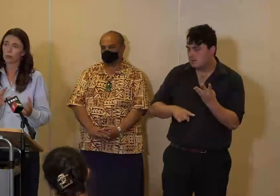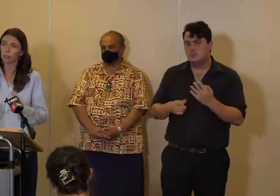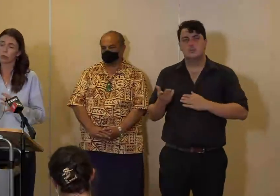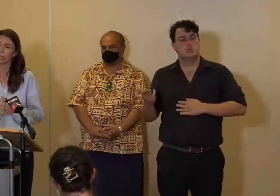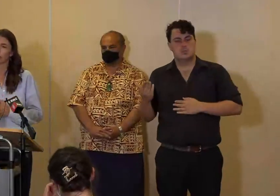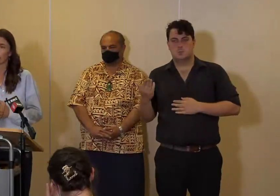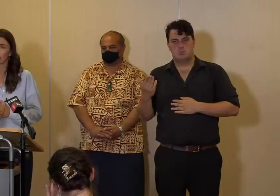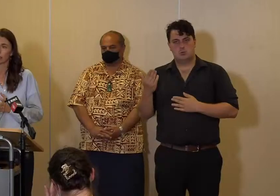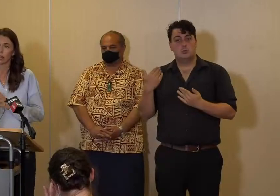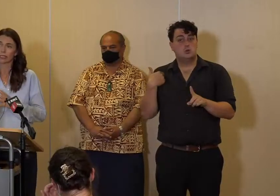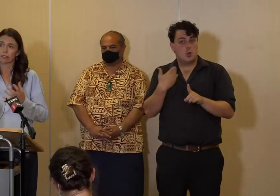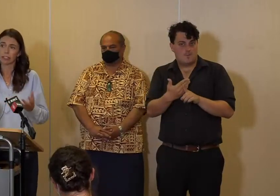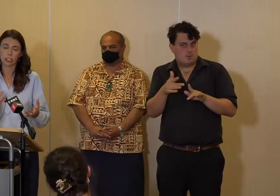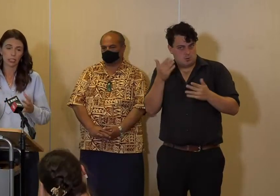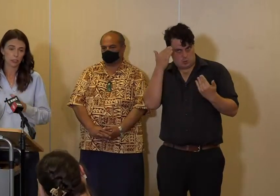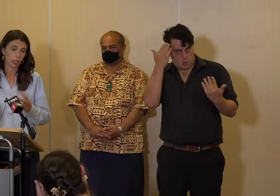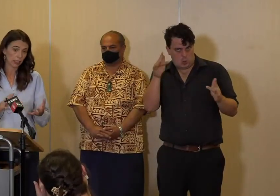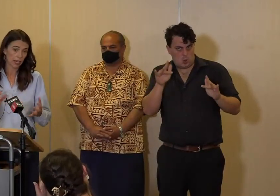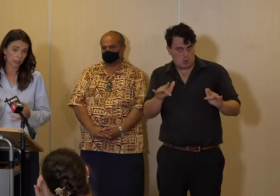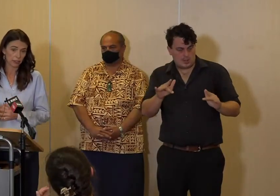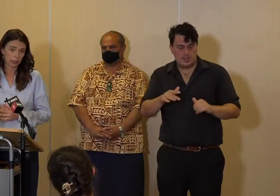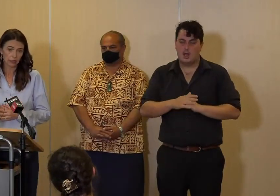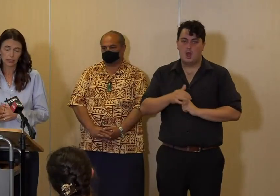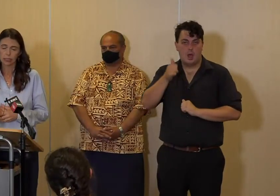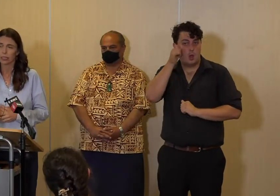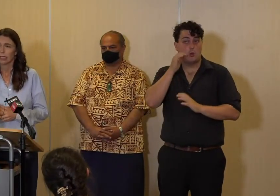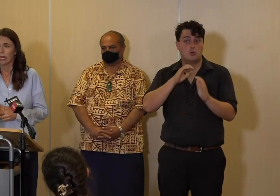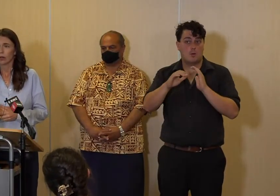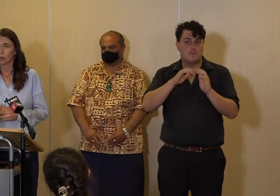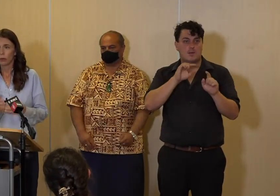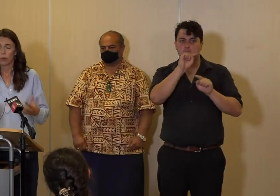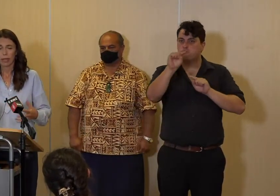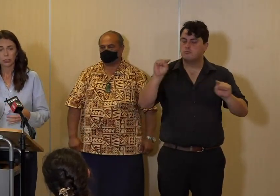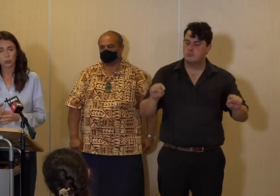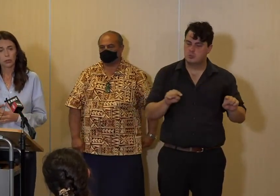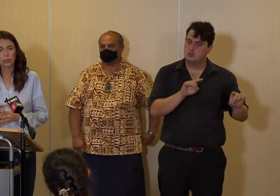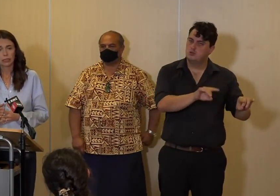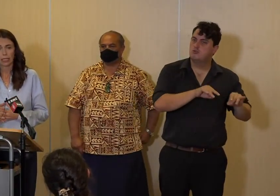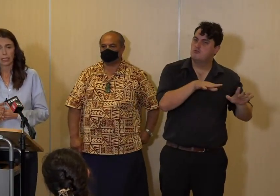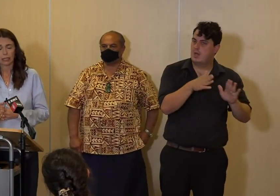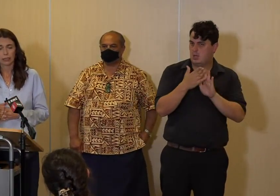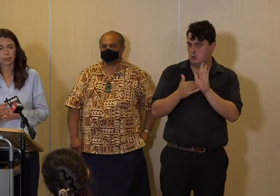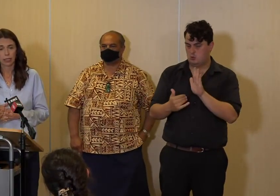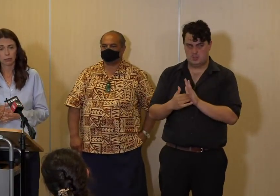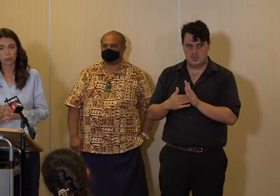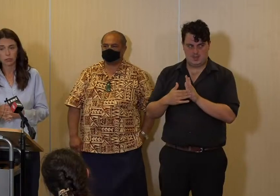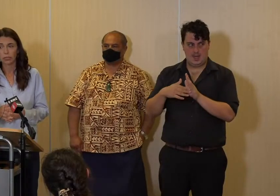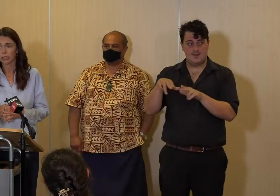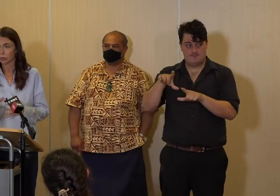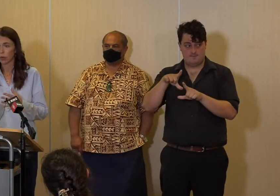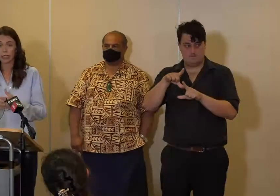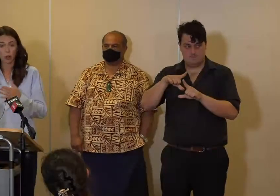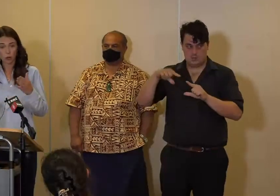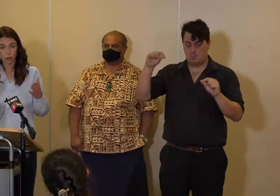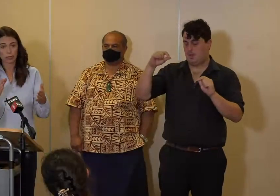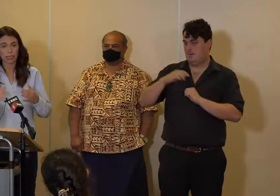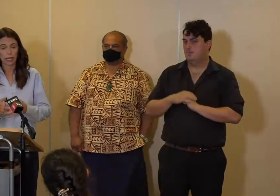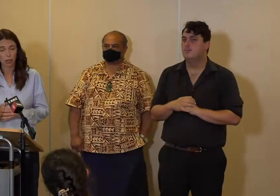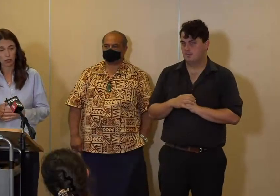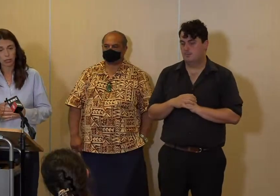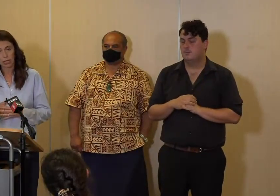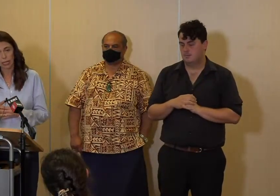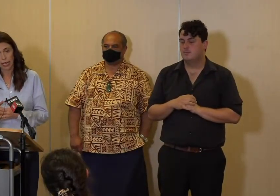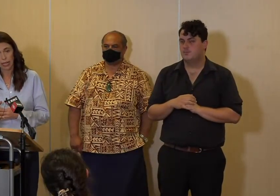going on between the likes of Fiji, Australia and New Zealand. We will make sure that as soon as we know